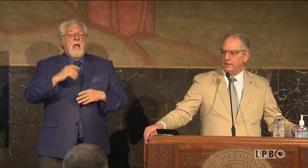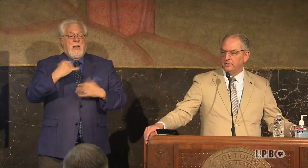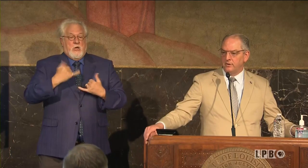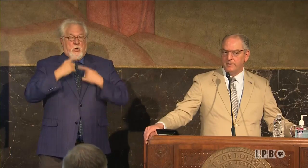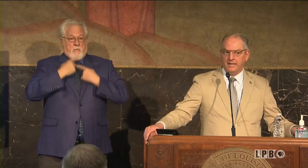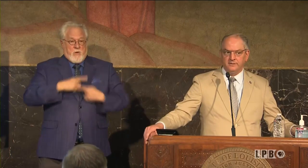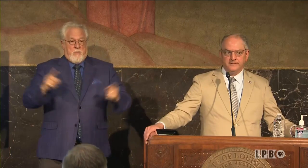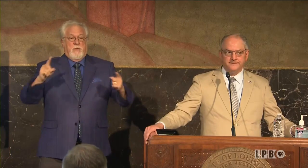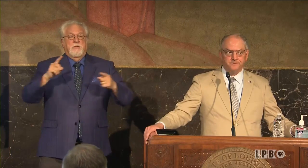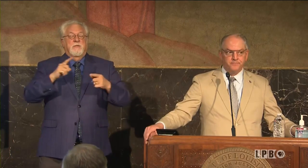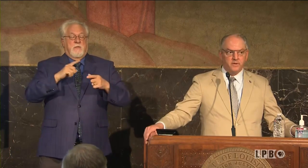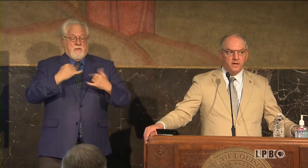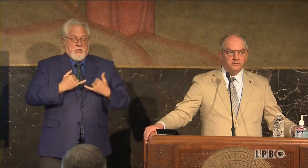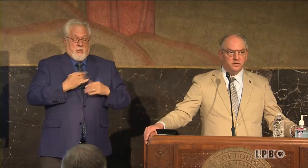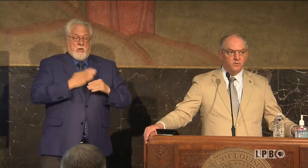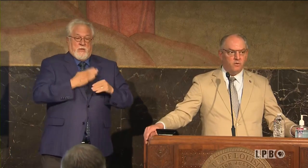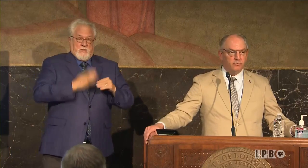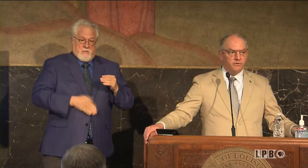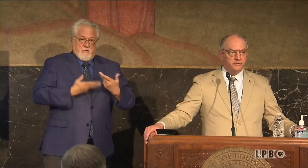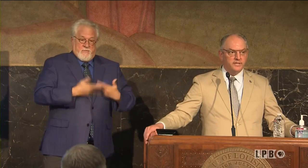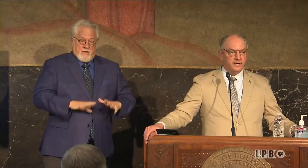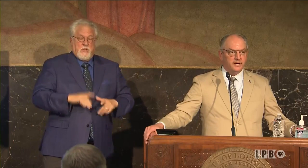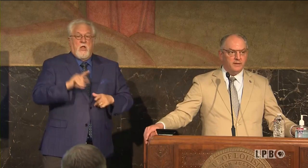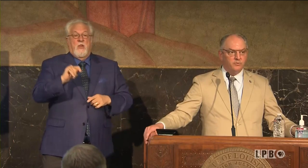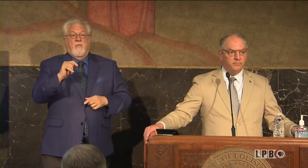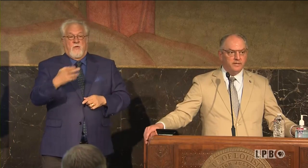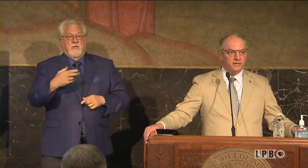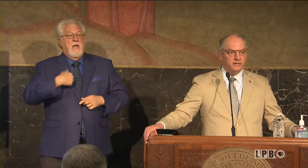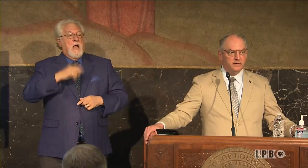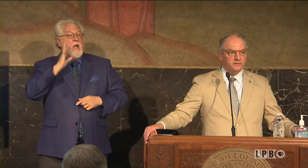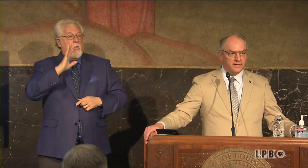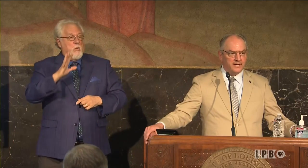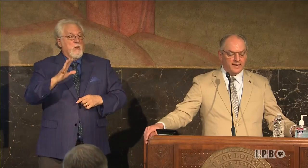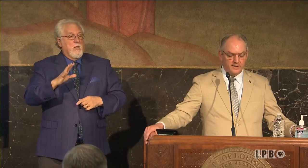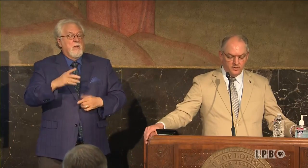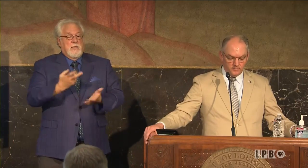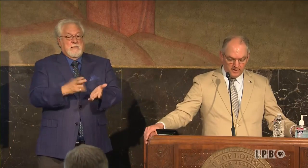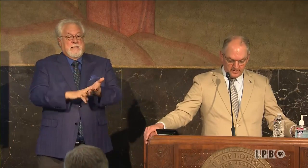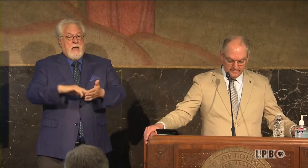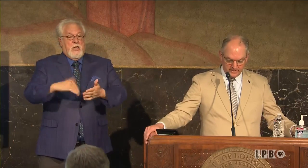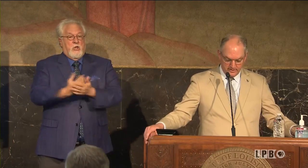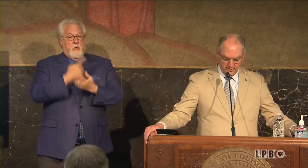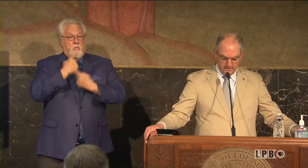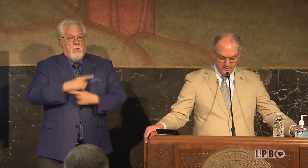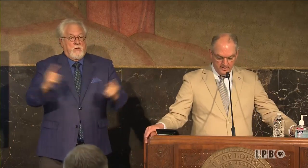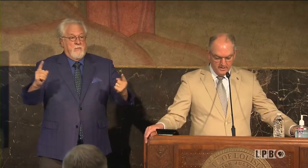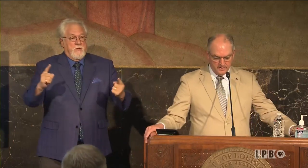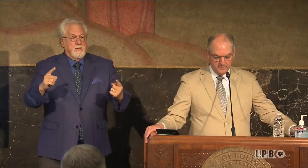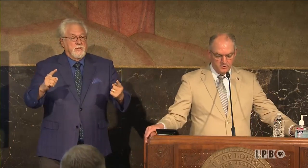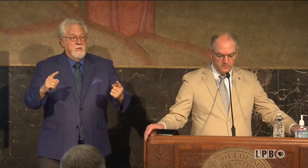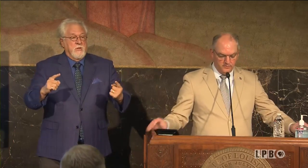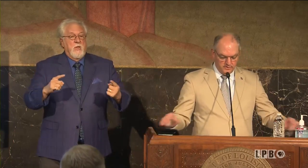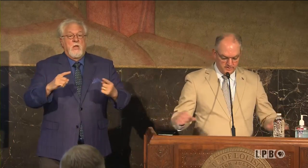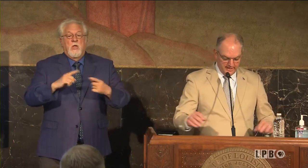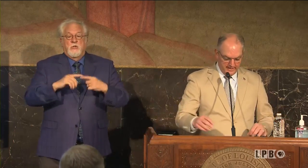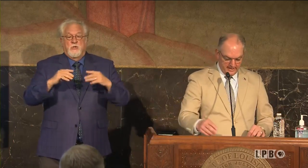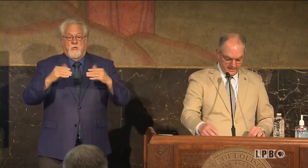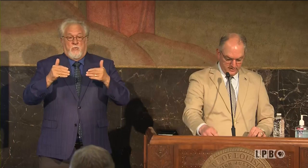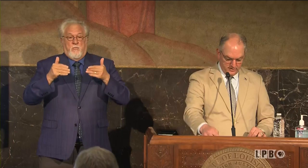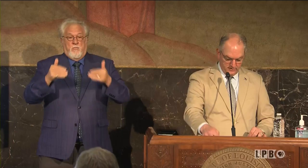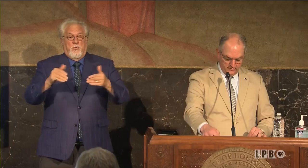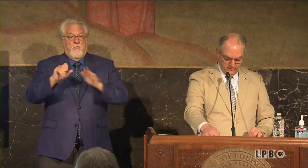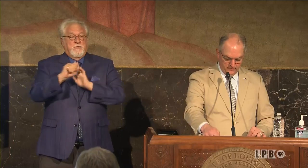proclamation terminates. And so on Thursday, I will be signing a new proclamation to move the